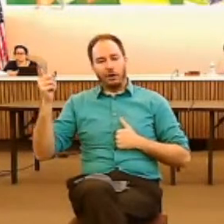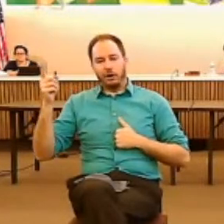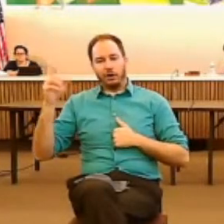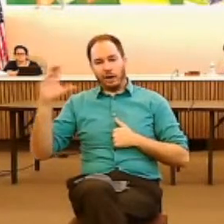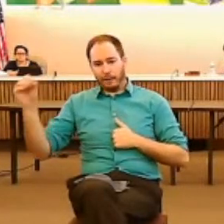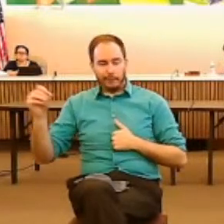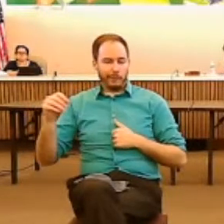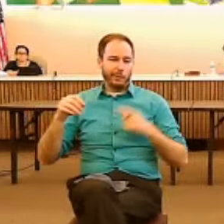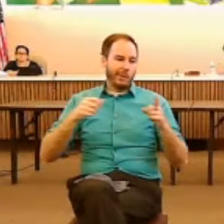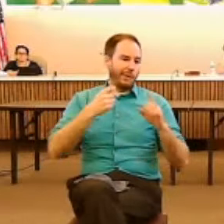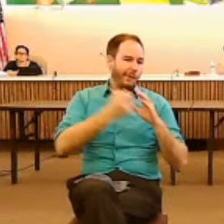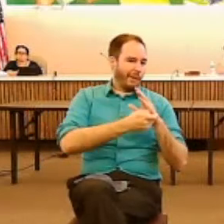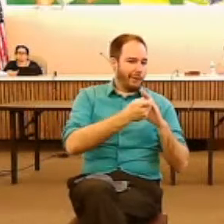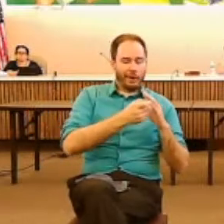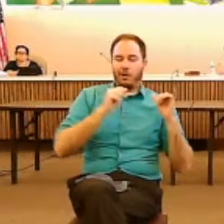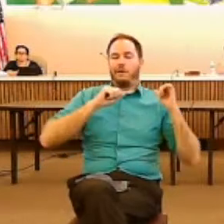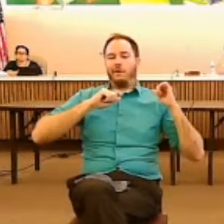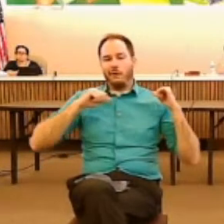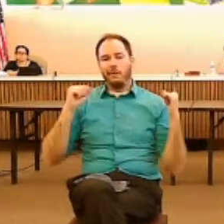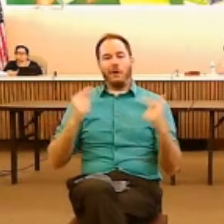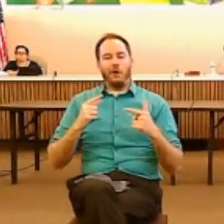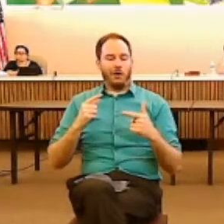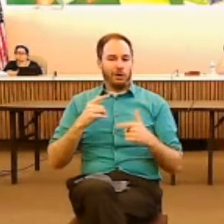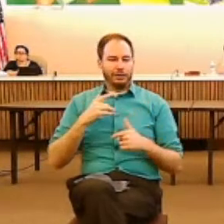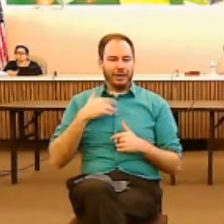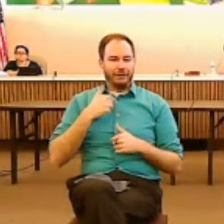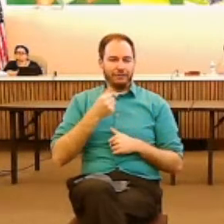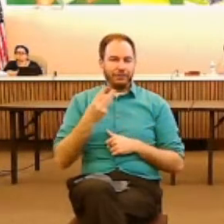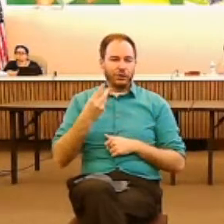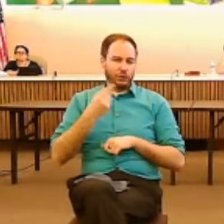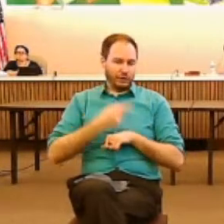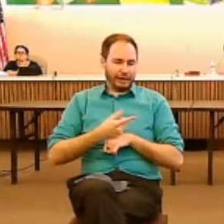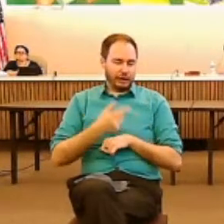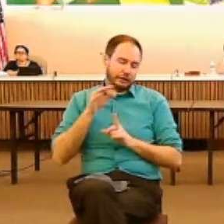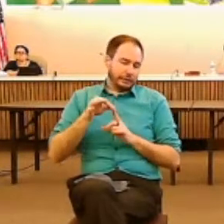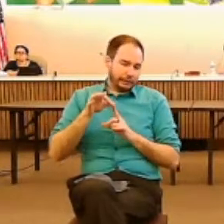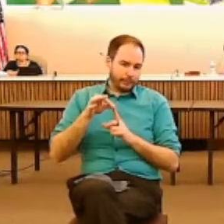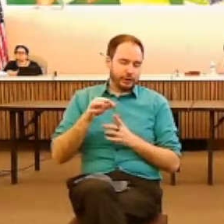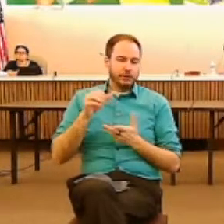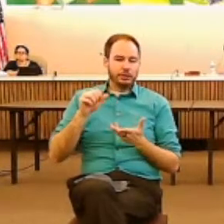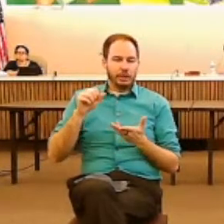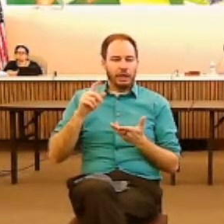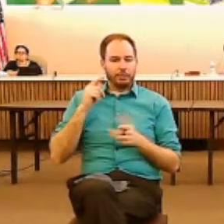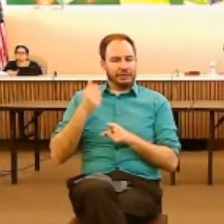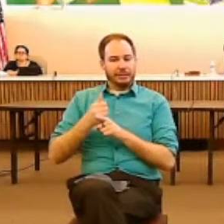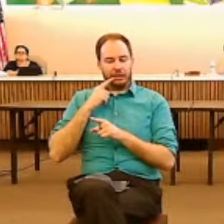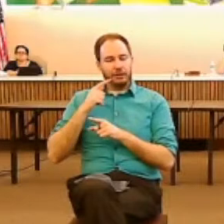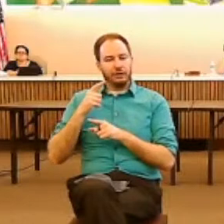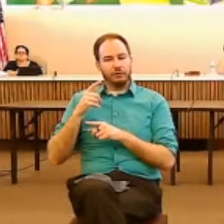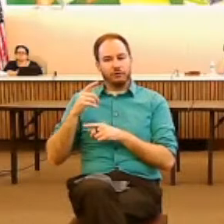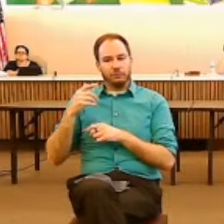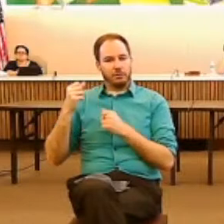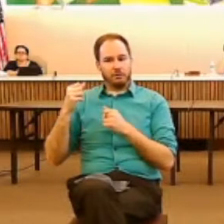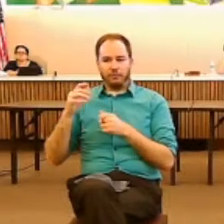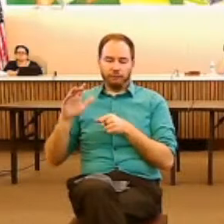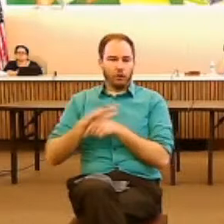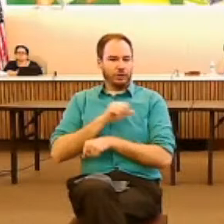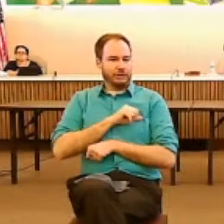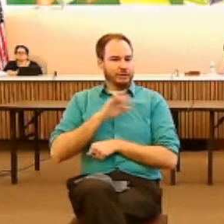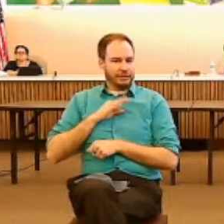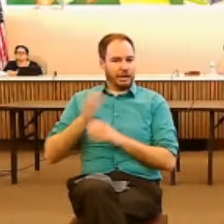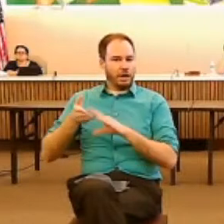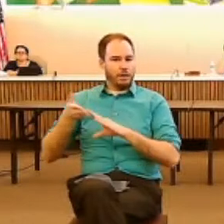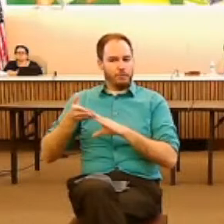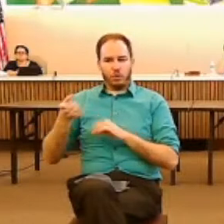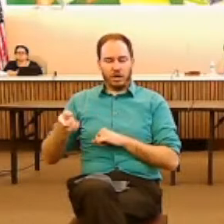in-bay automatic washes or whatever. Everything's busy. And those are days, but it's a fully manned operation.